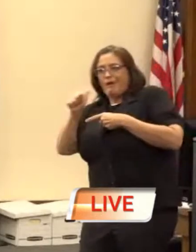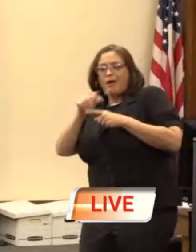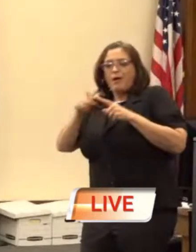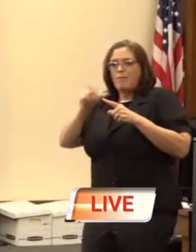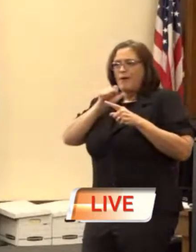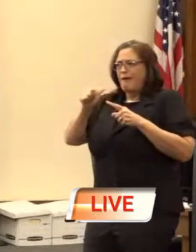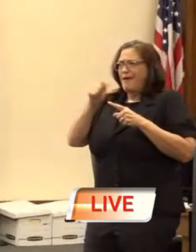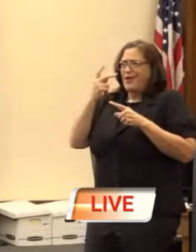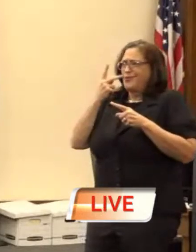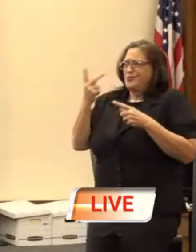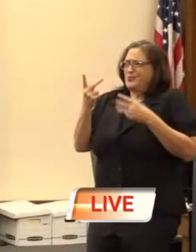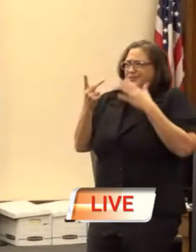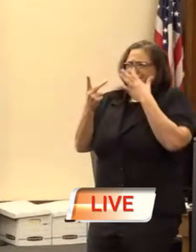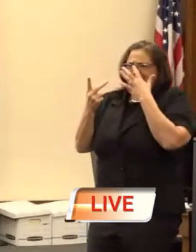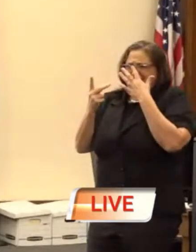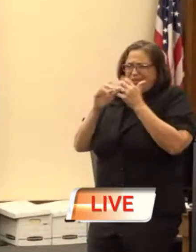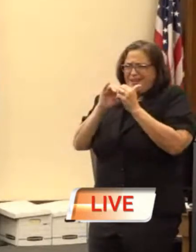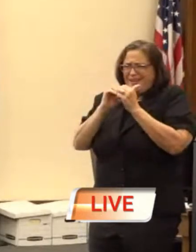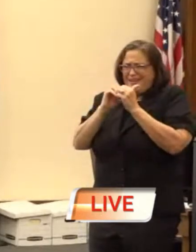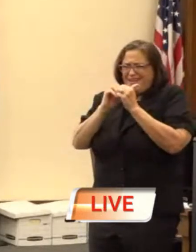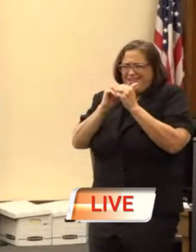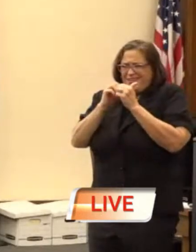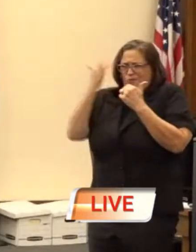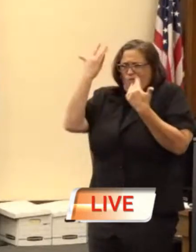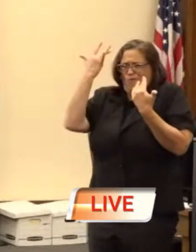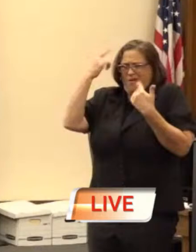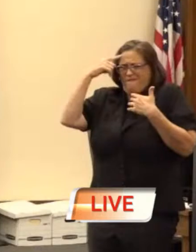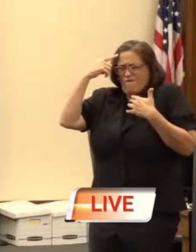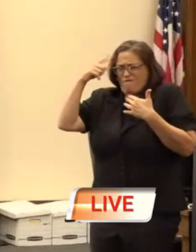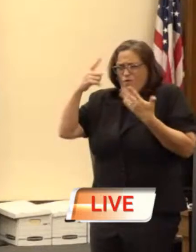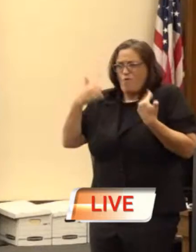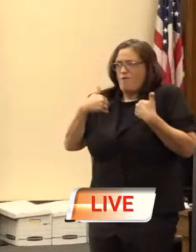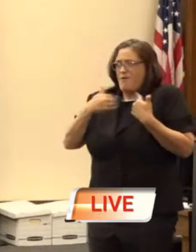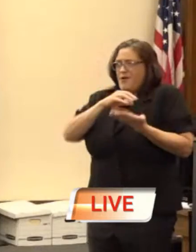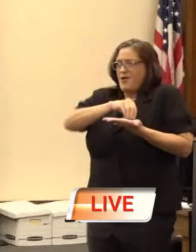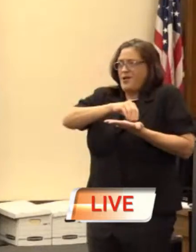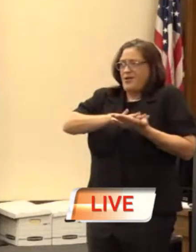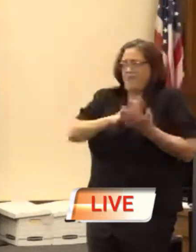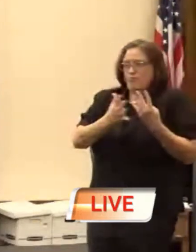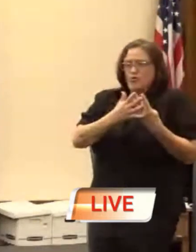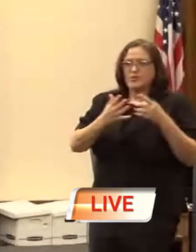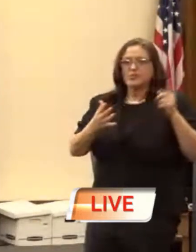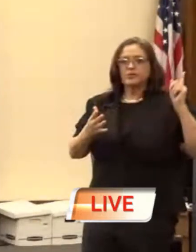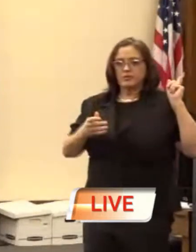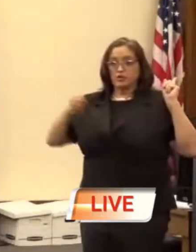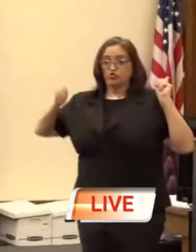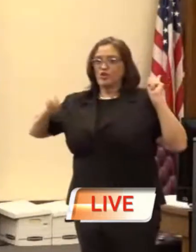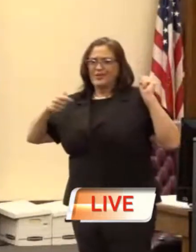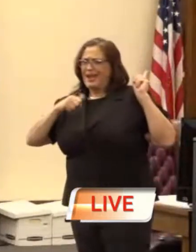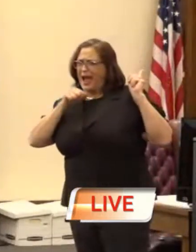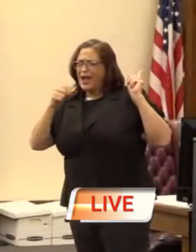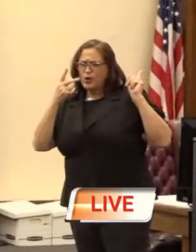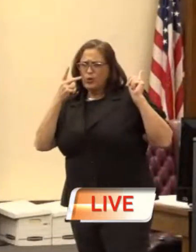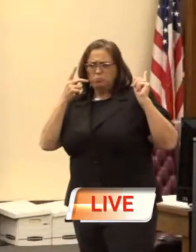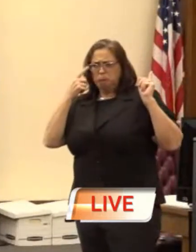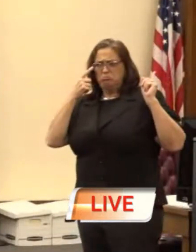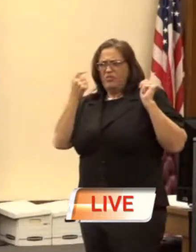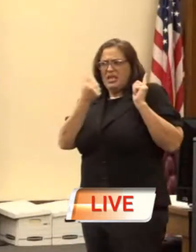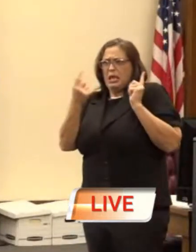to the question of. I don't think anything's been said about his conduct in prison. I